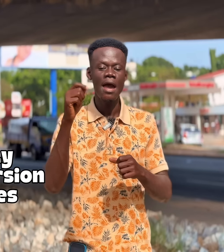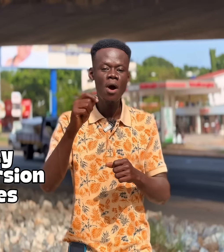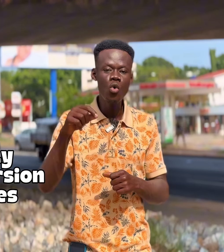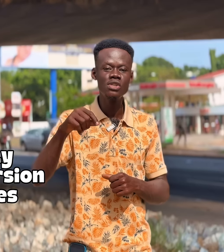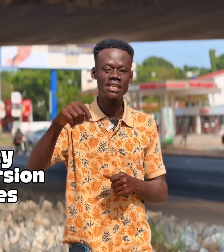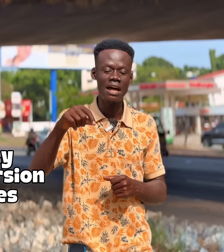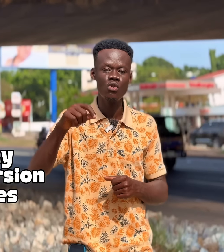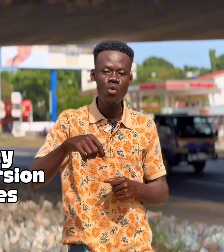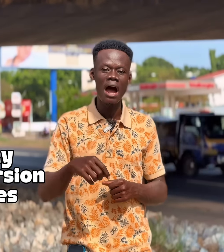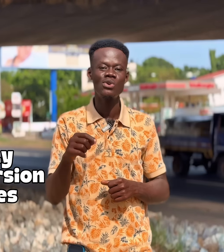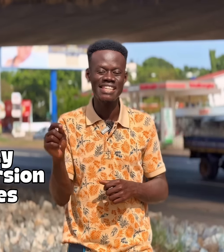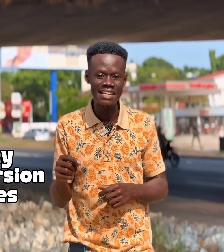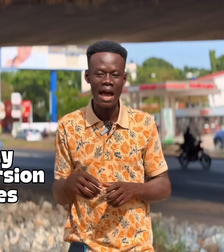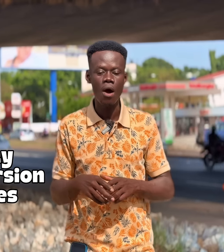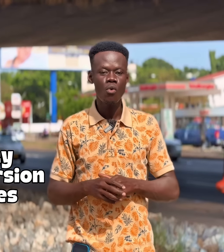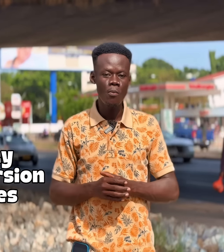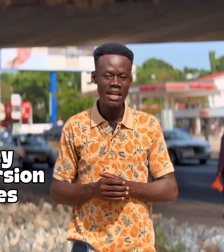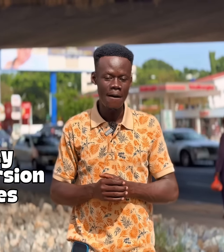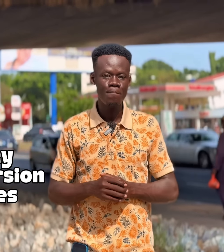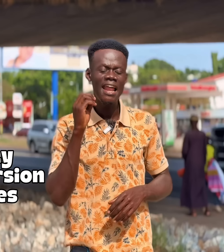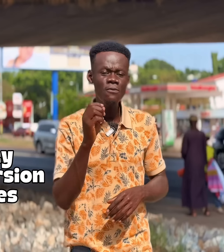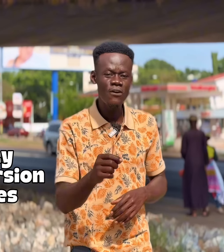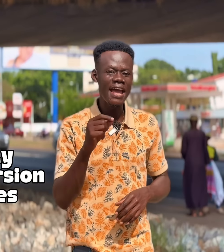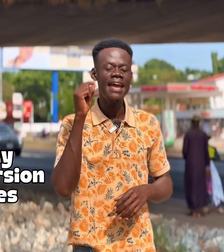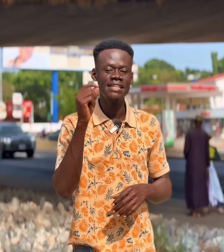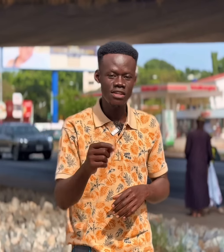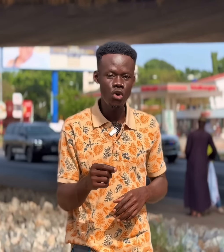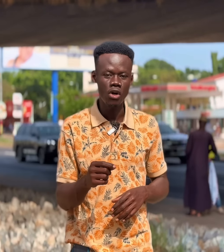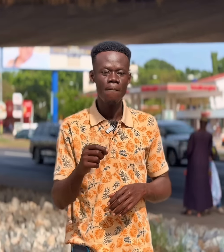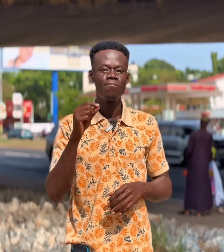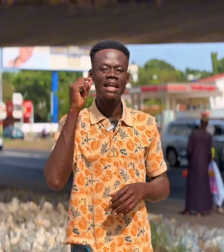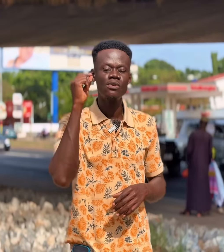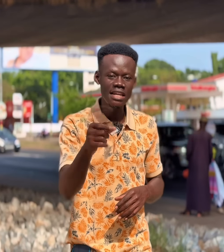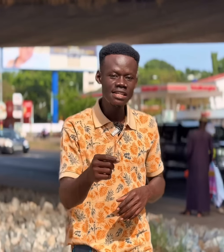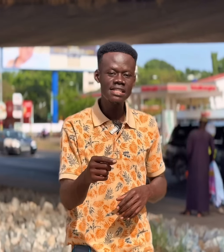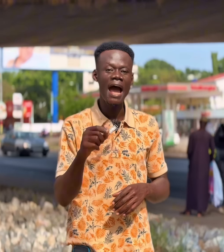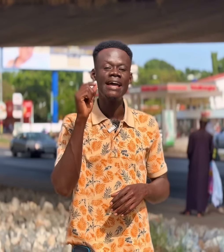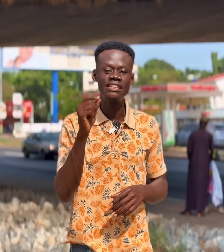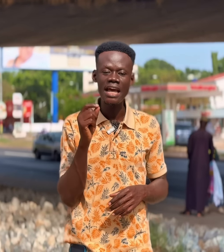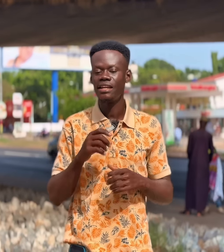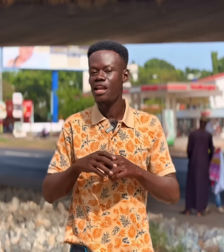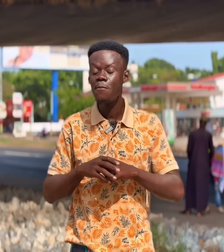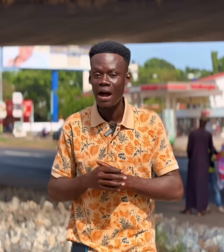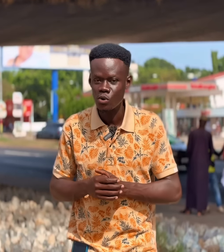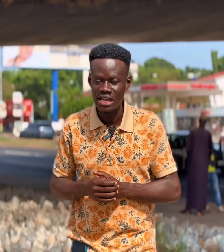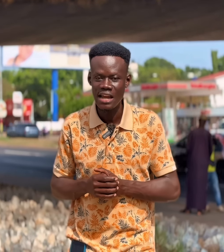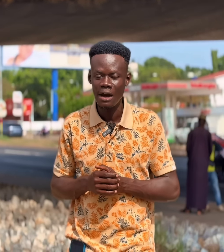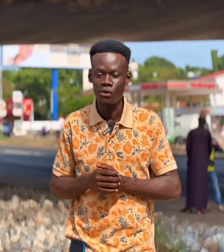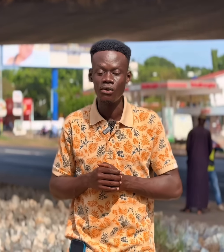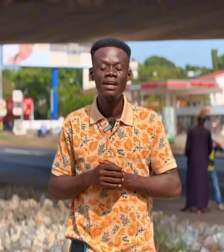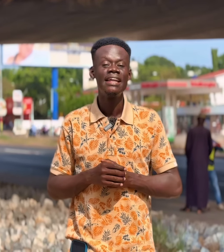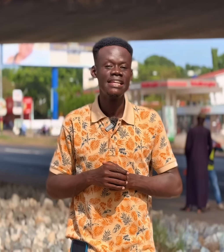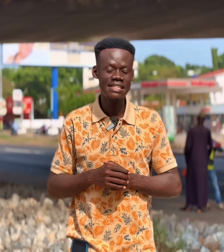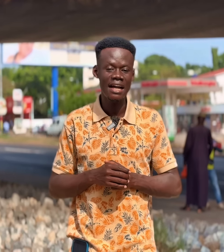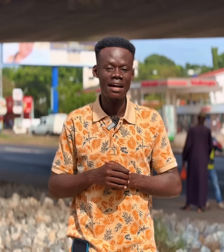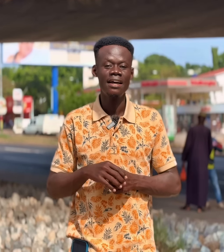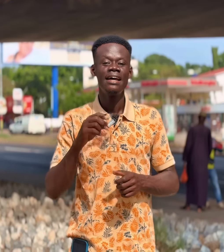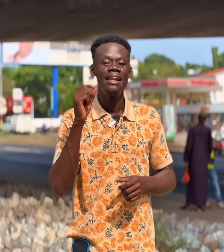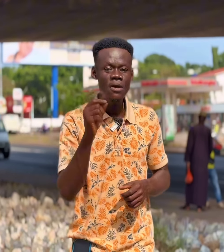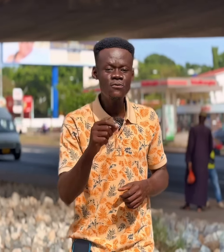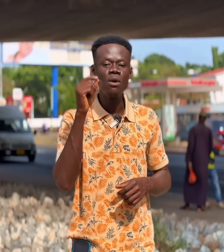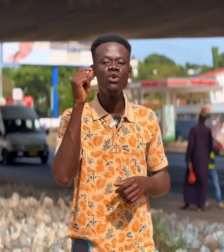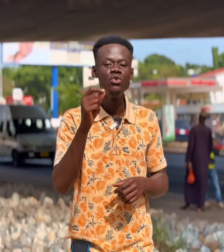a e ma hu sika dodo a wo sende a wo benya LemFi e secured na wo sende sika enche na nipa a wo sende ama no ne nsa